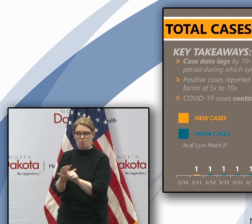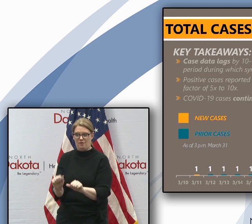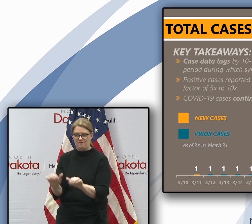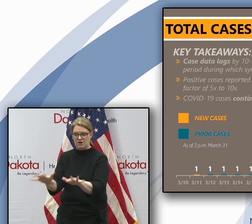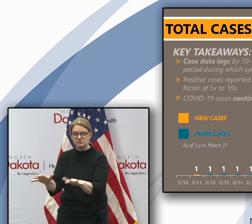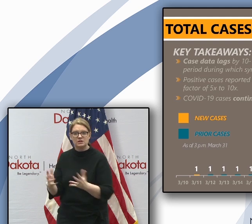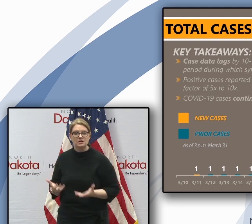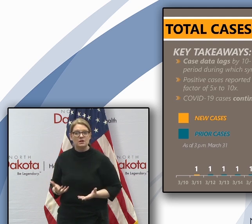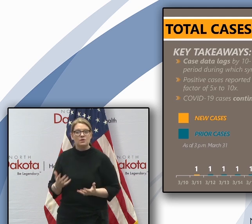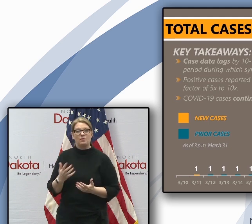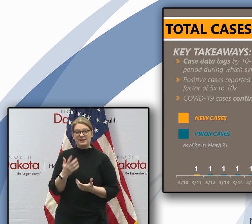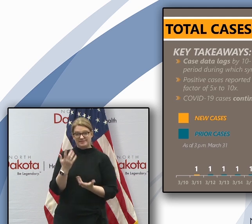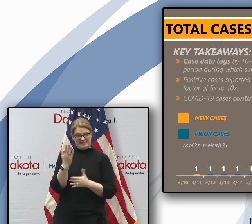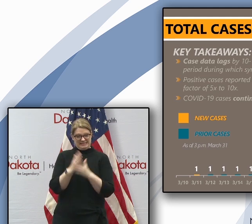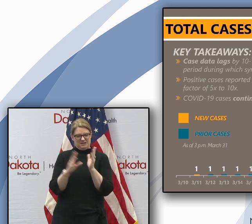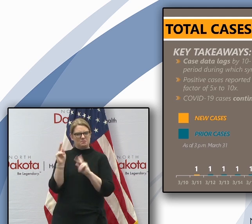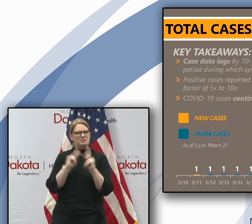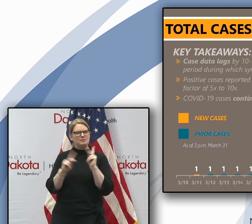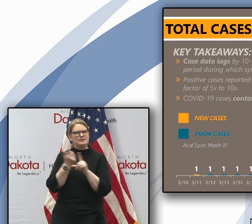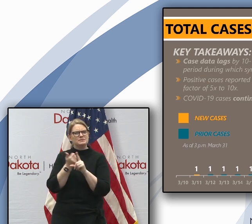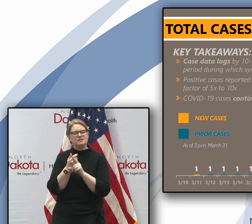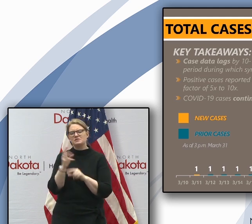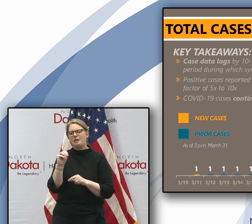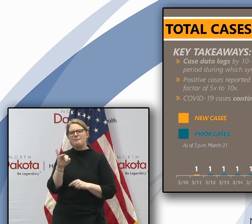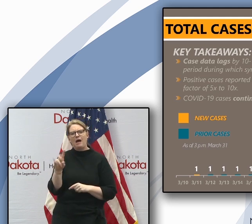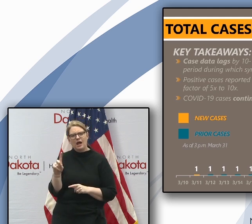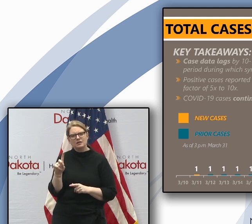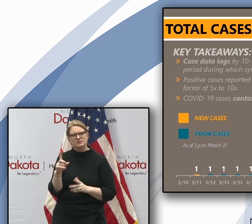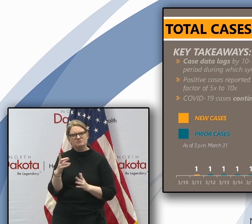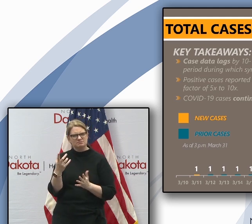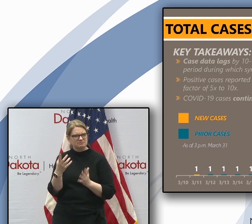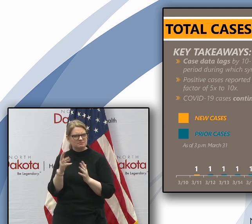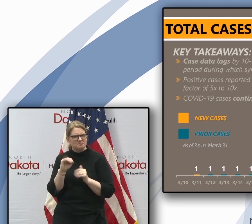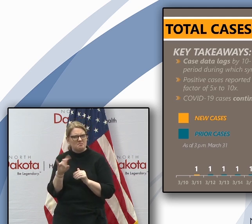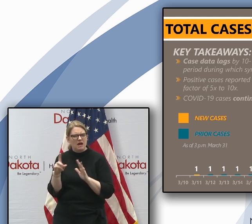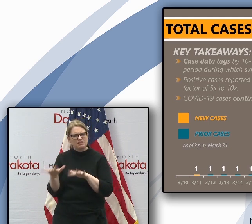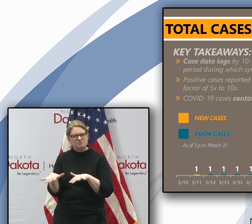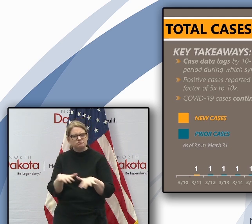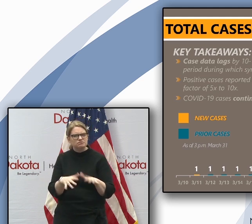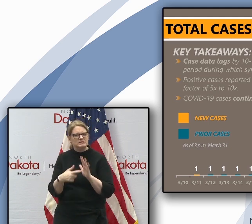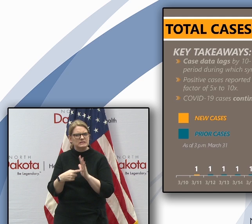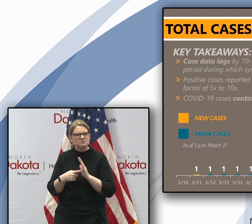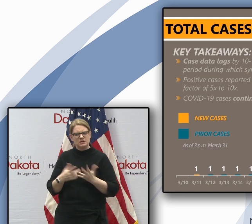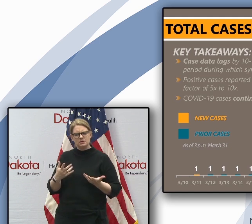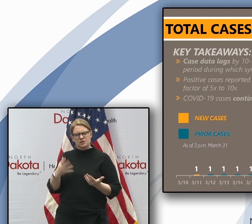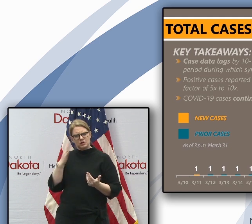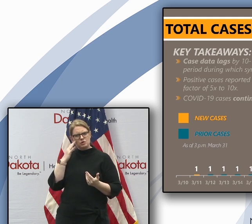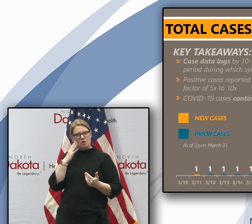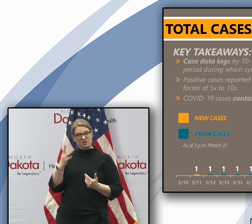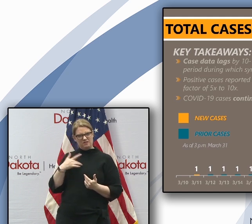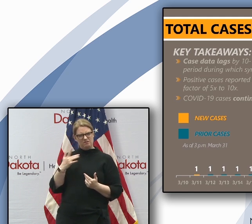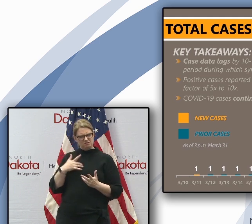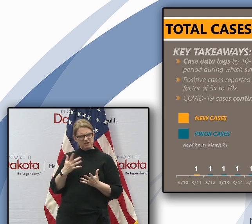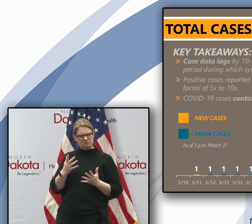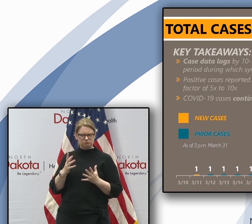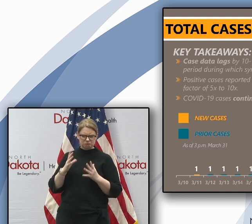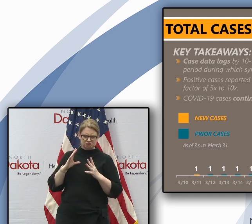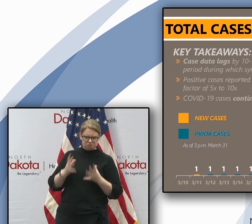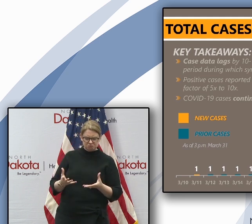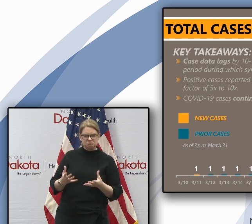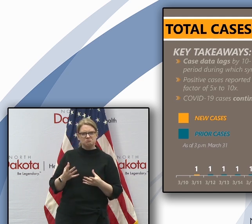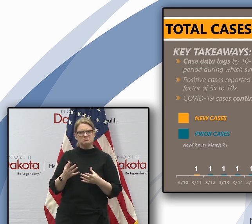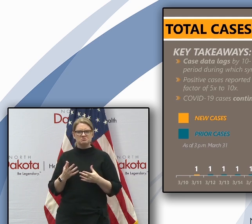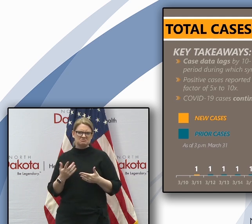do experience milder symptoms. And when you experience milder symptoms, you may be doing okay, but you can still be contagious. You can still give it to